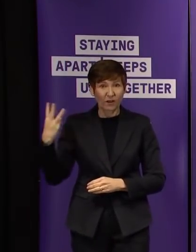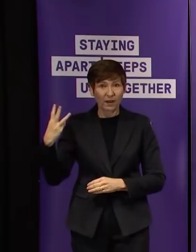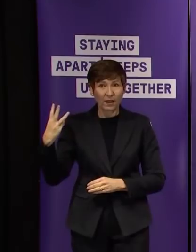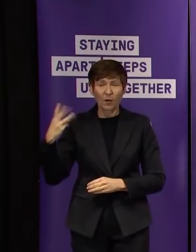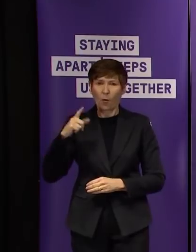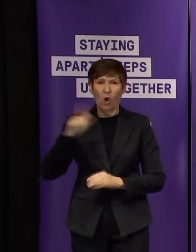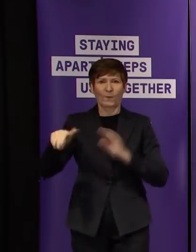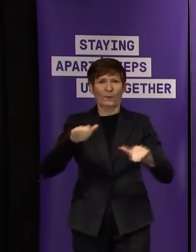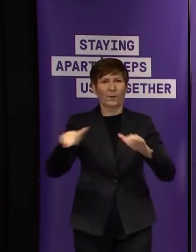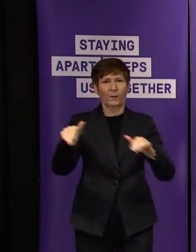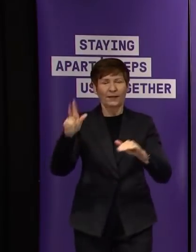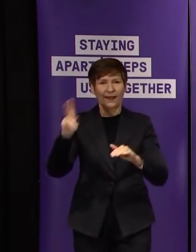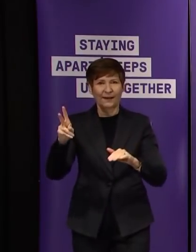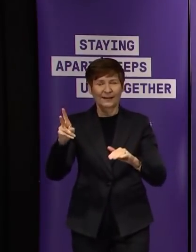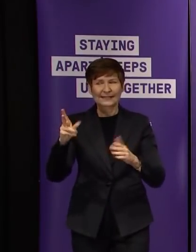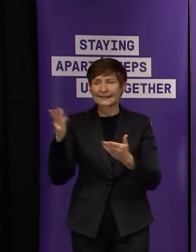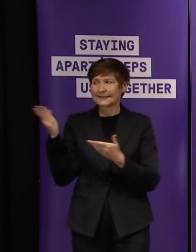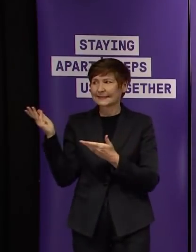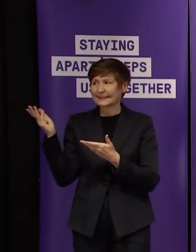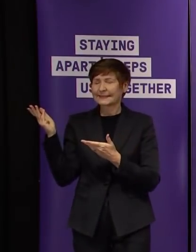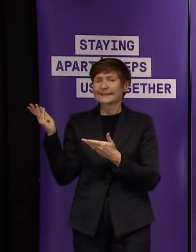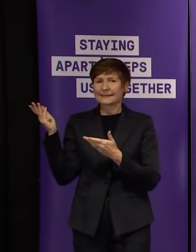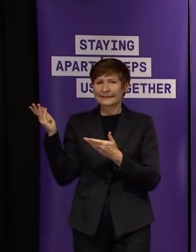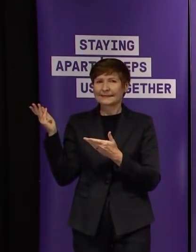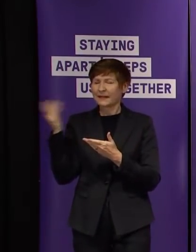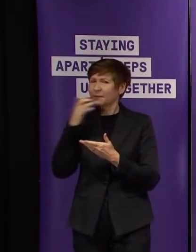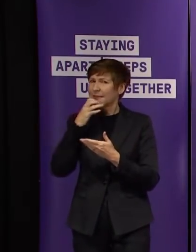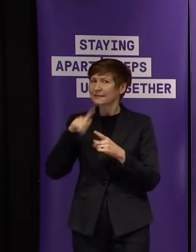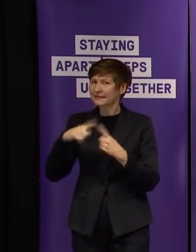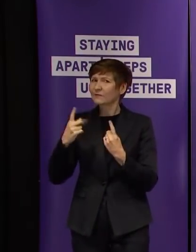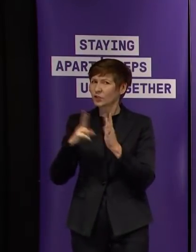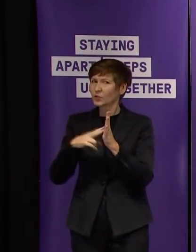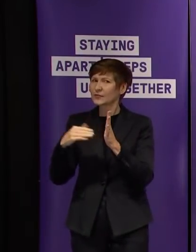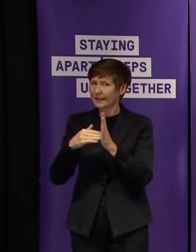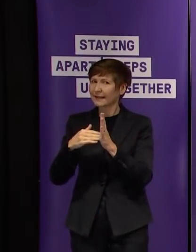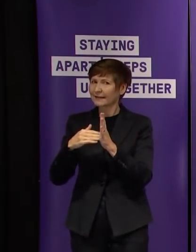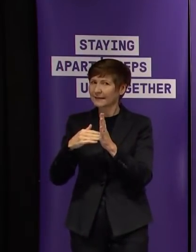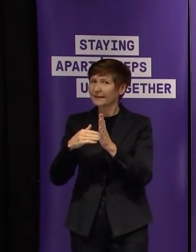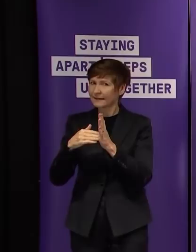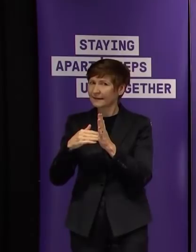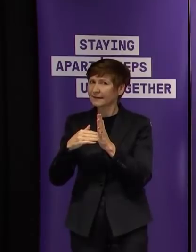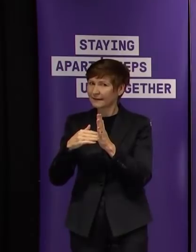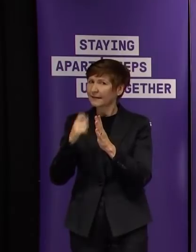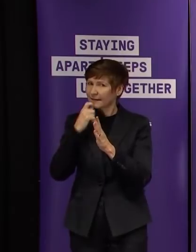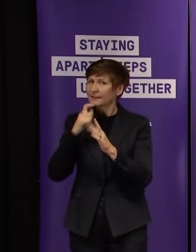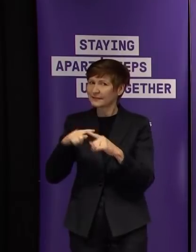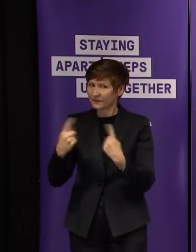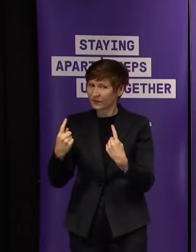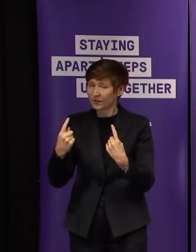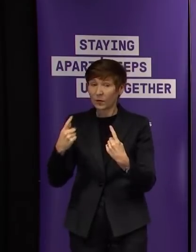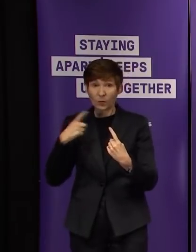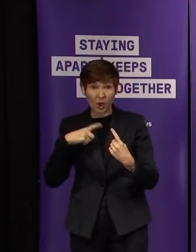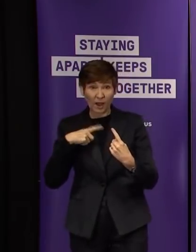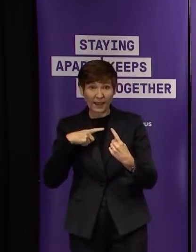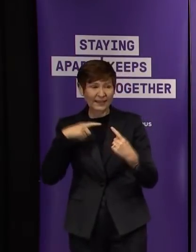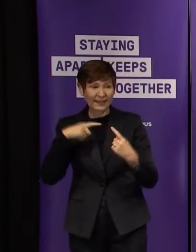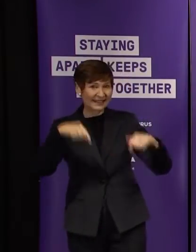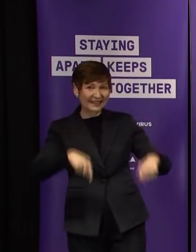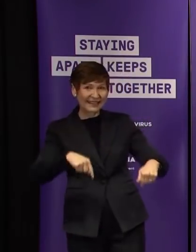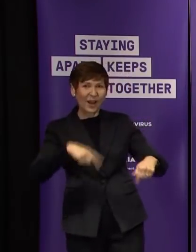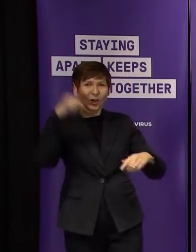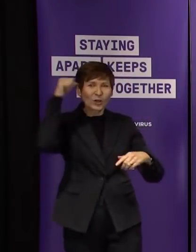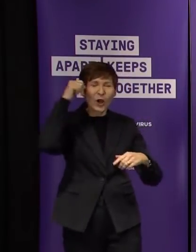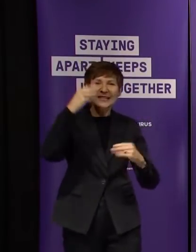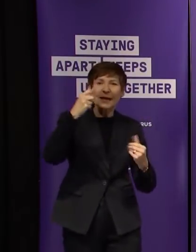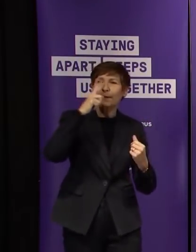National Cabinet agreed strategy. There are always more cases out there than those people who come forward and get tested. So you always got to assume that there are